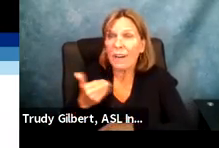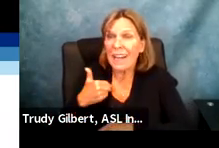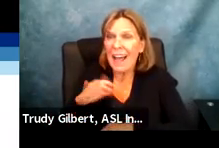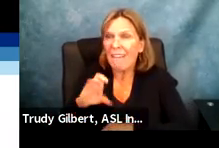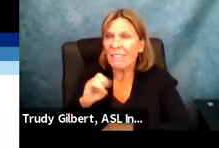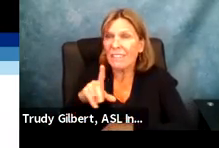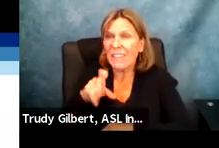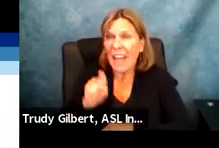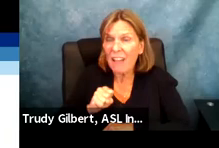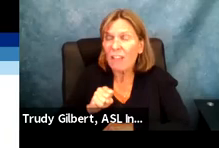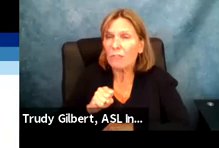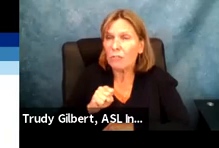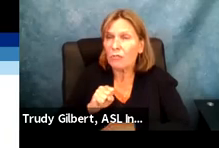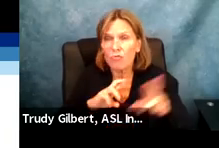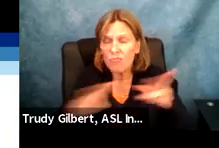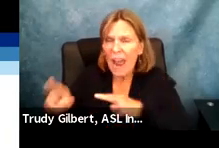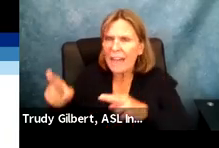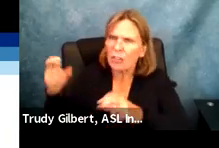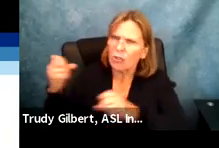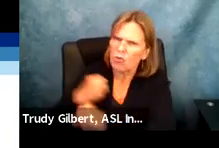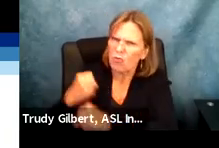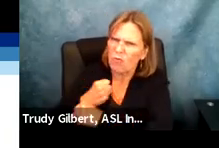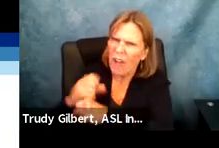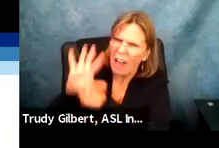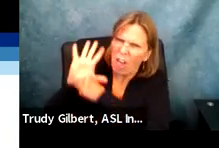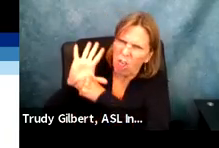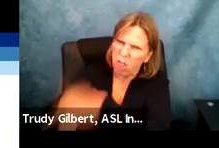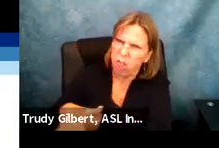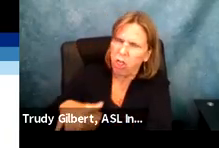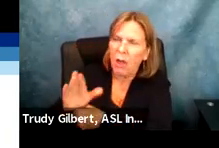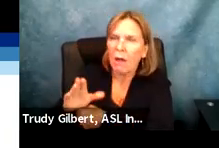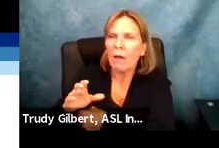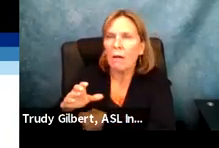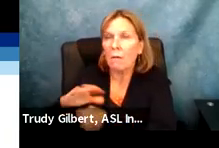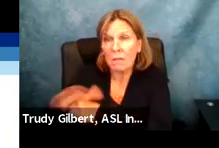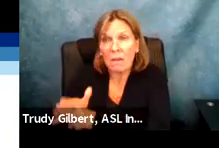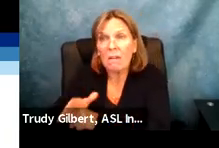fight off this virus. And that's why people aren't getting very